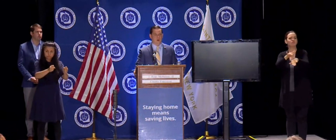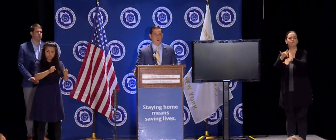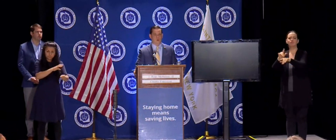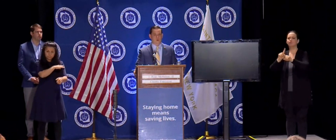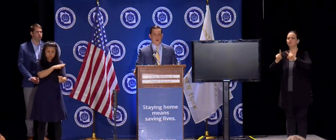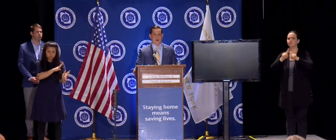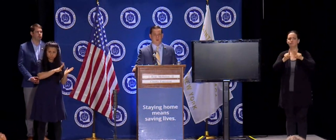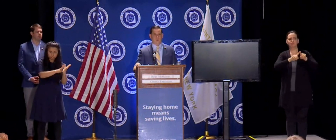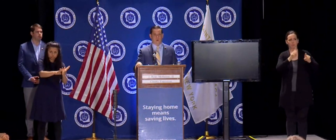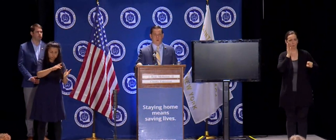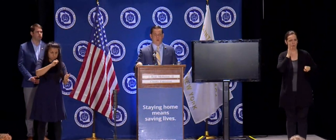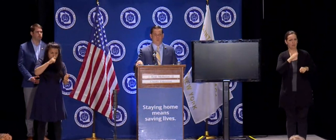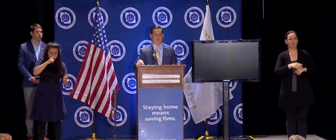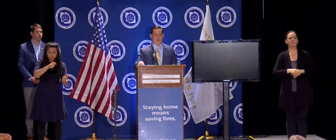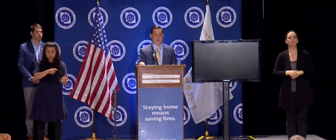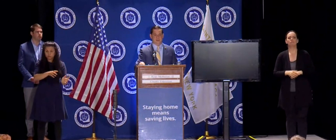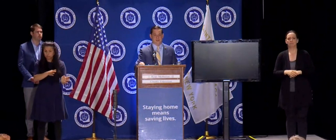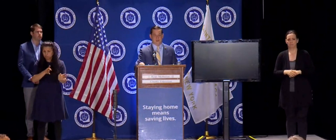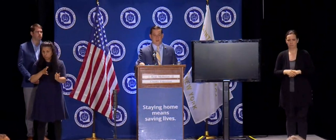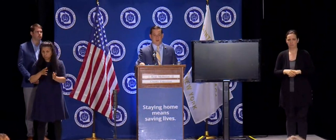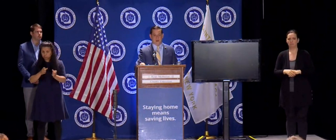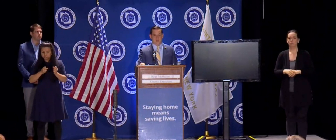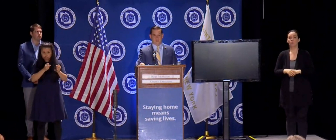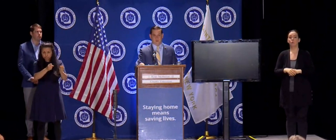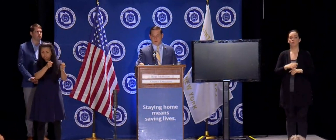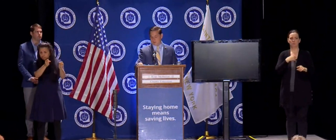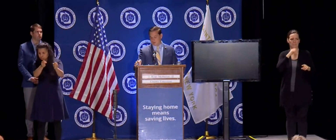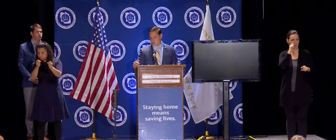I know that we're going to be testing.